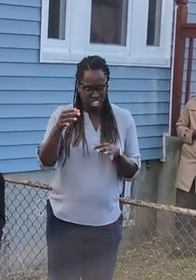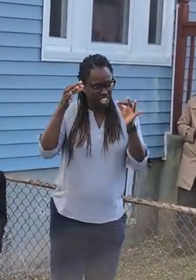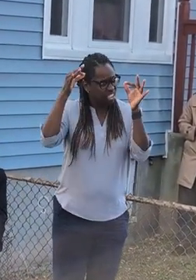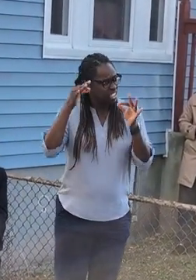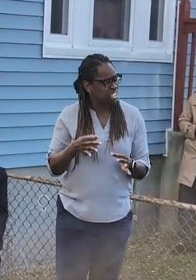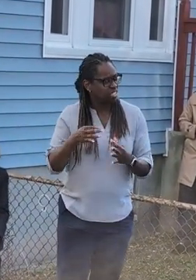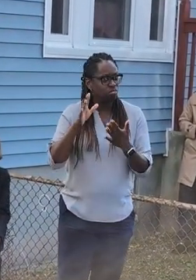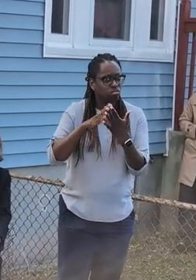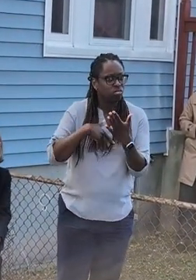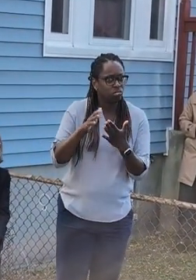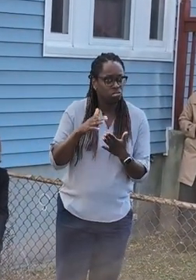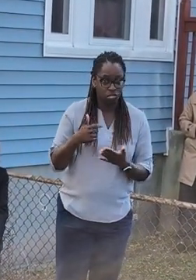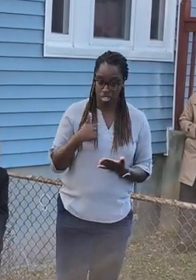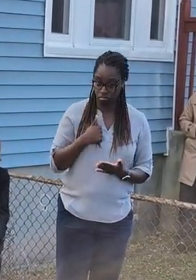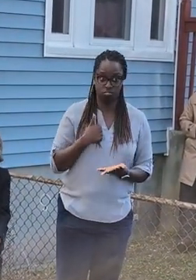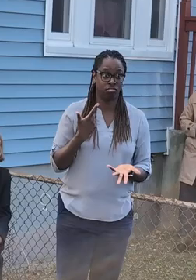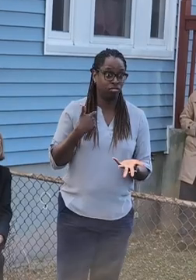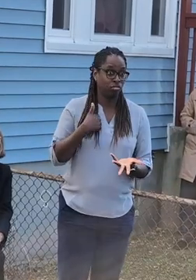conscious.